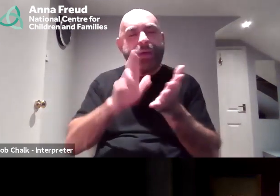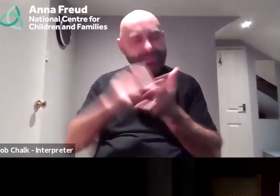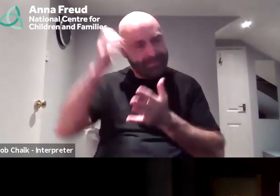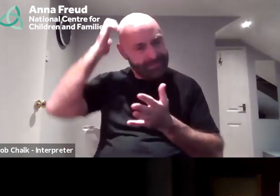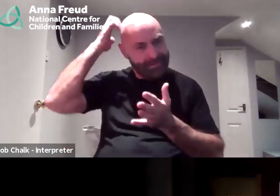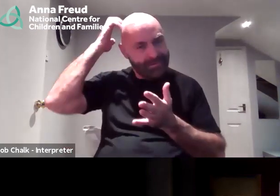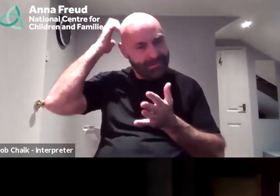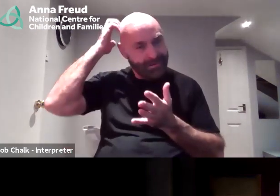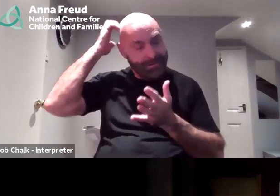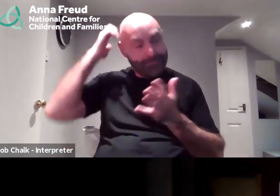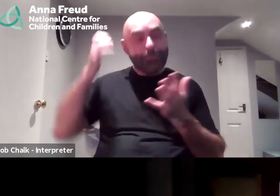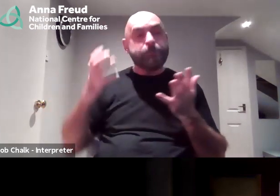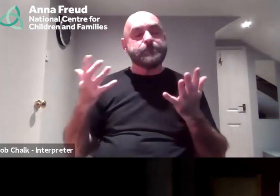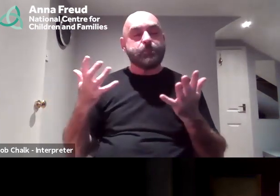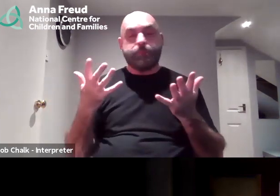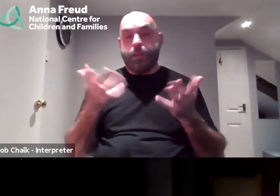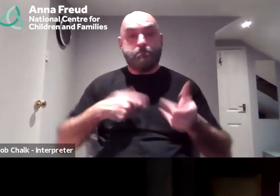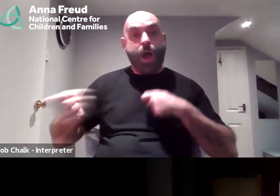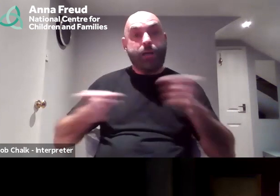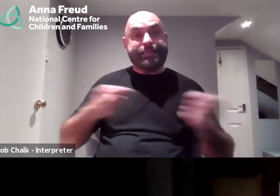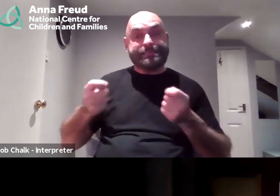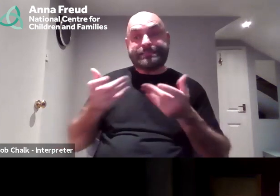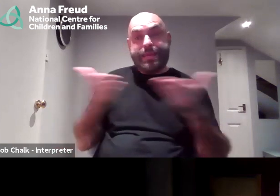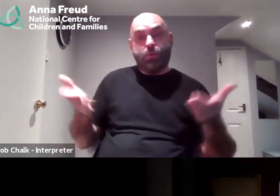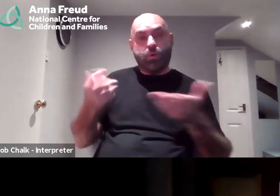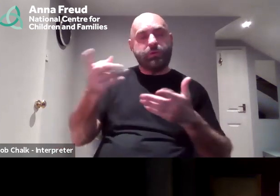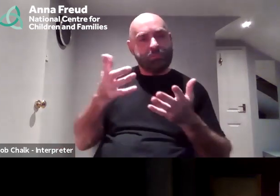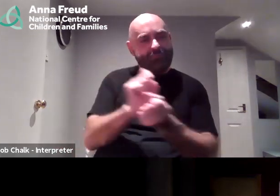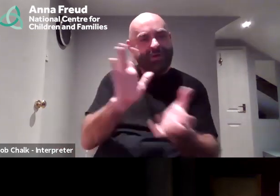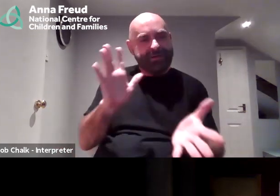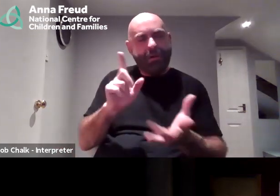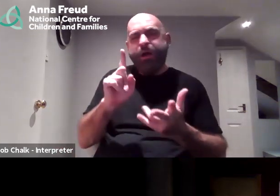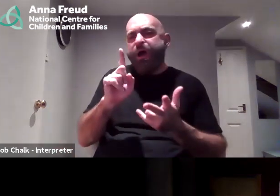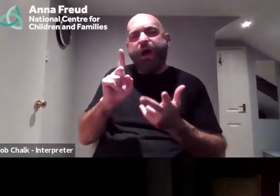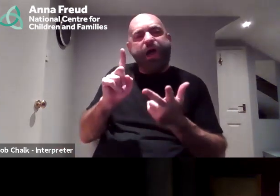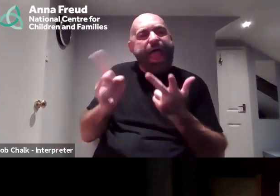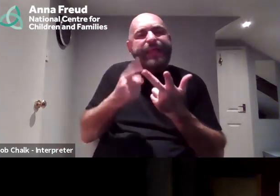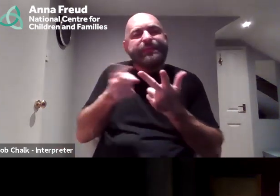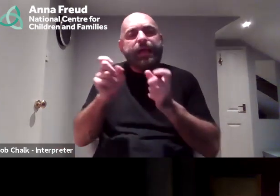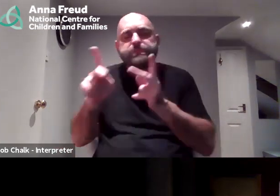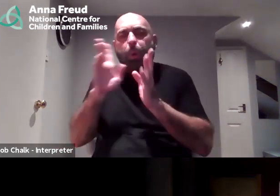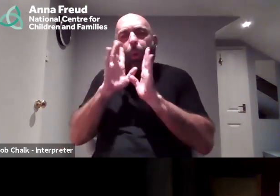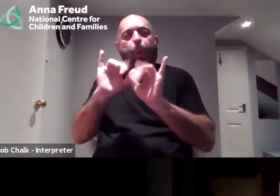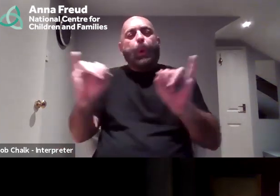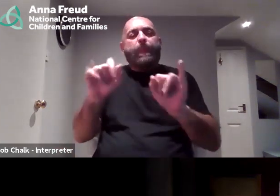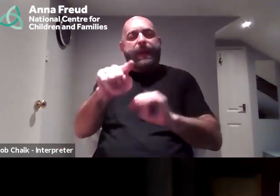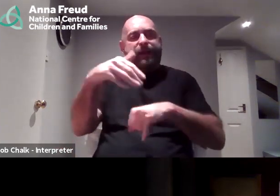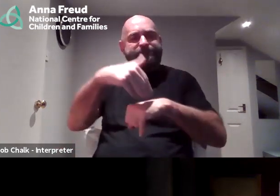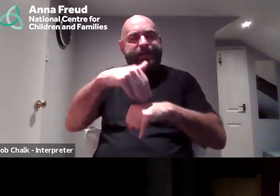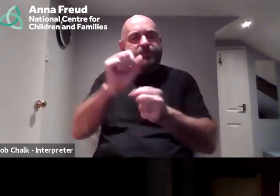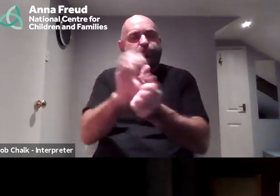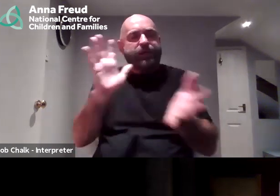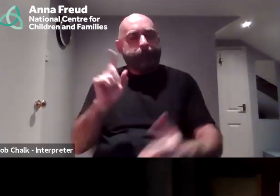that markets equals freedom, and anything else was an intolerable erosion of freedom.